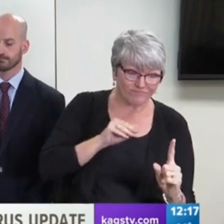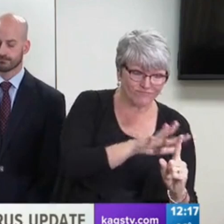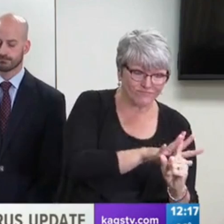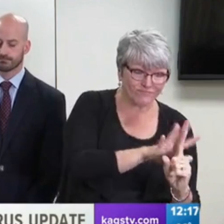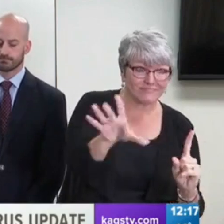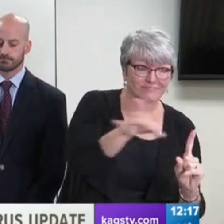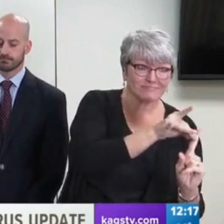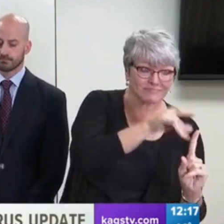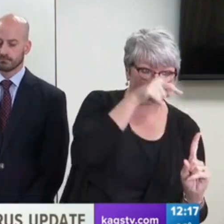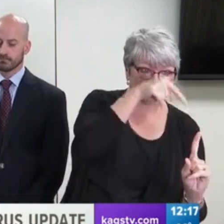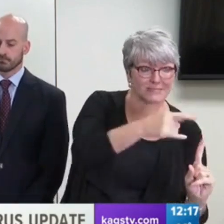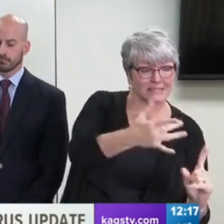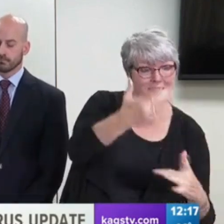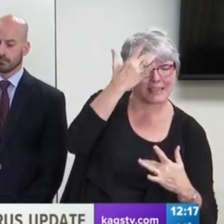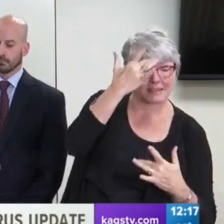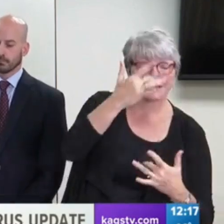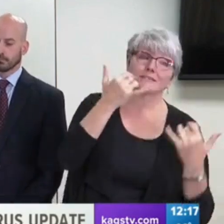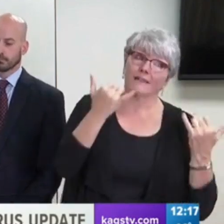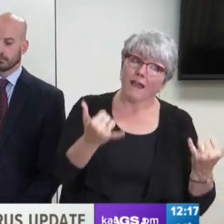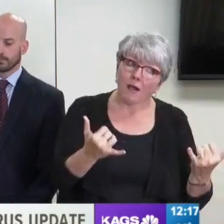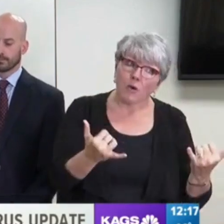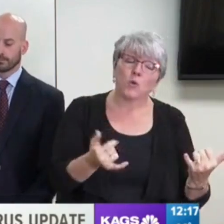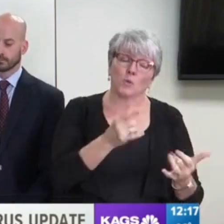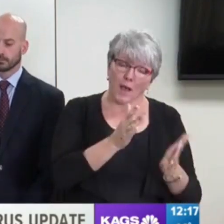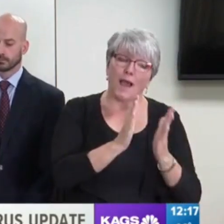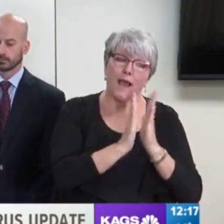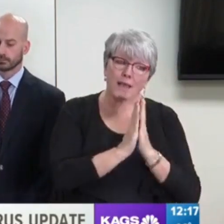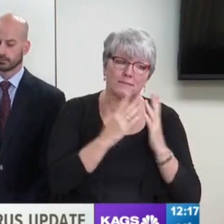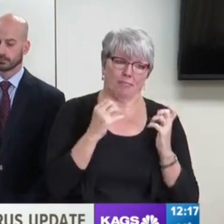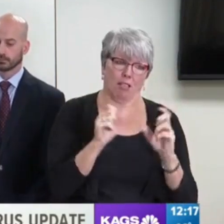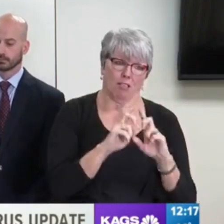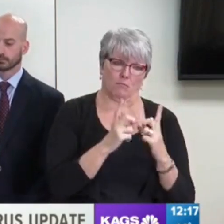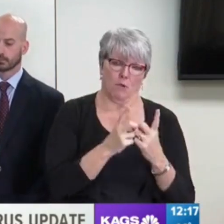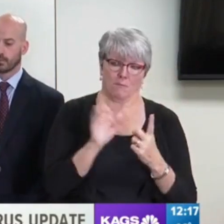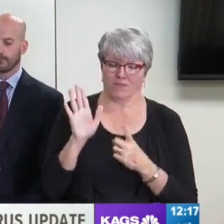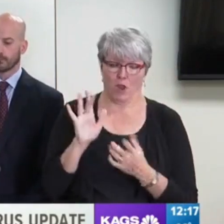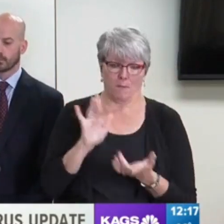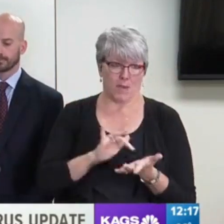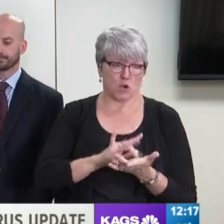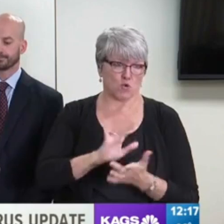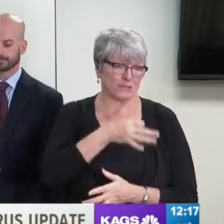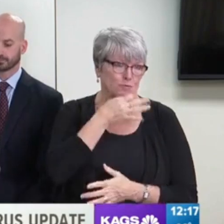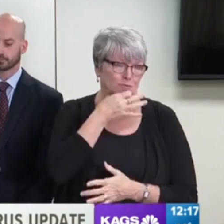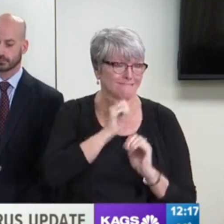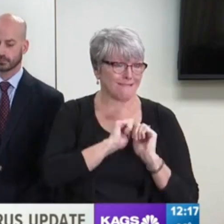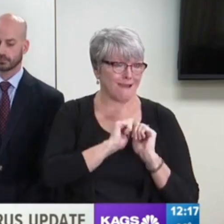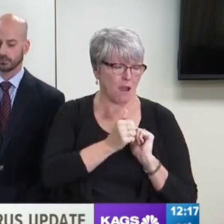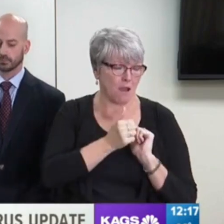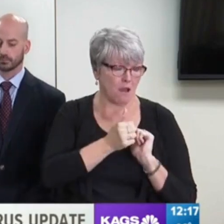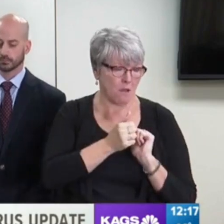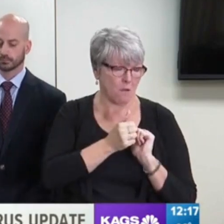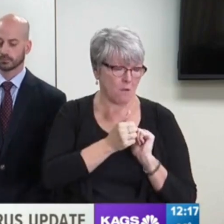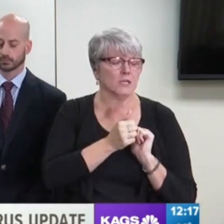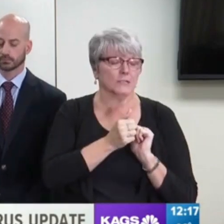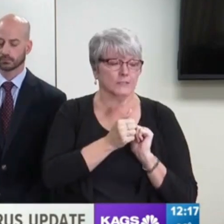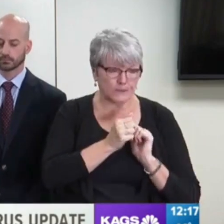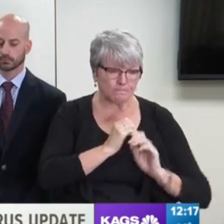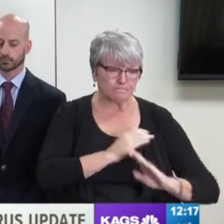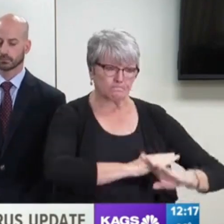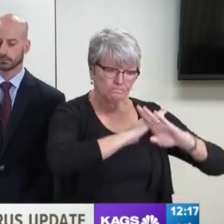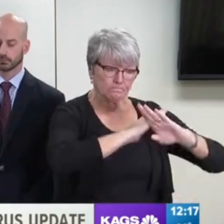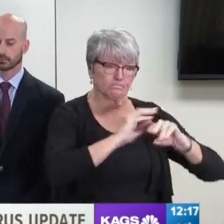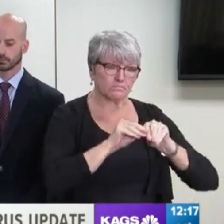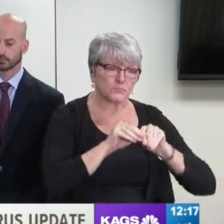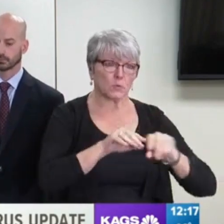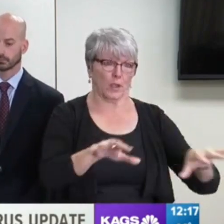testing or not, we will certainly be asking the health department for their medical expertise on how to combat the